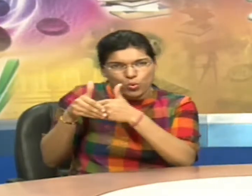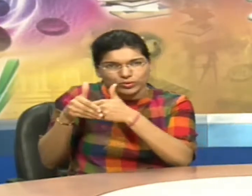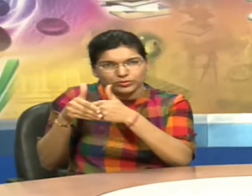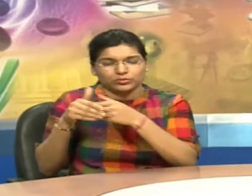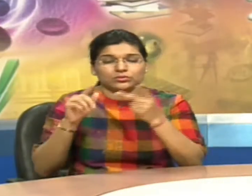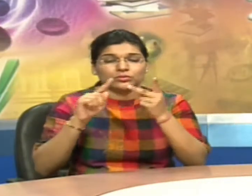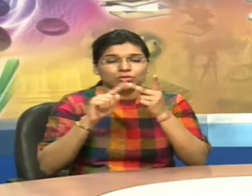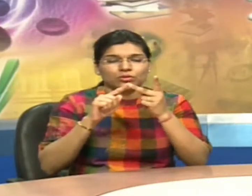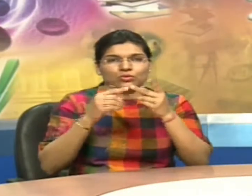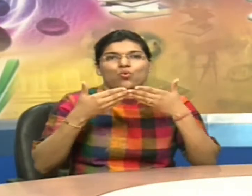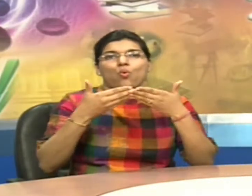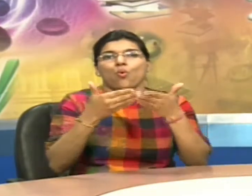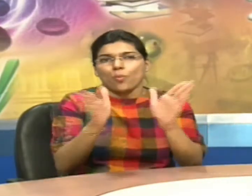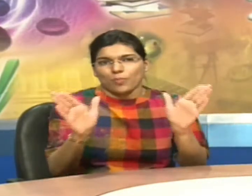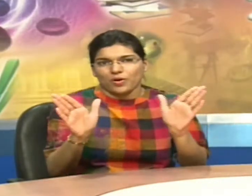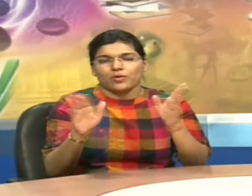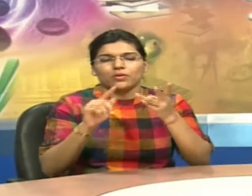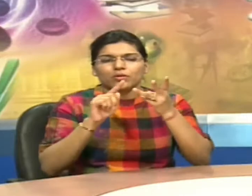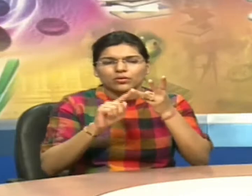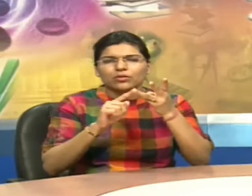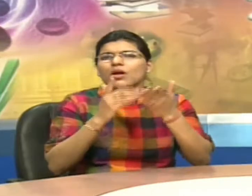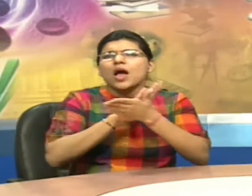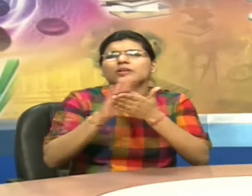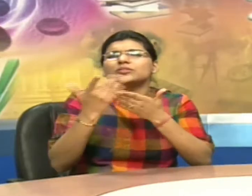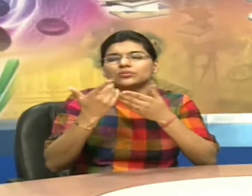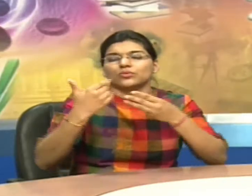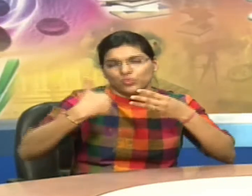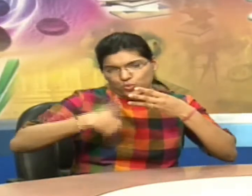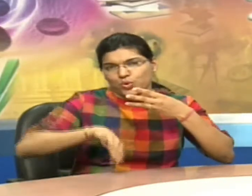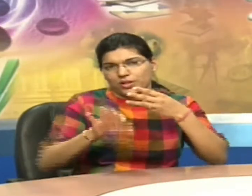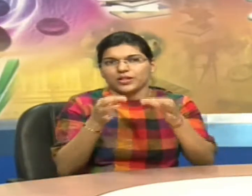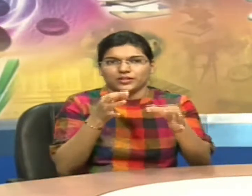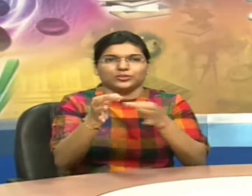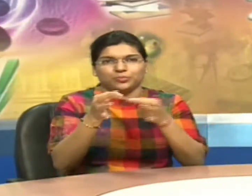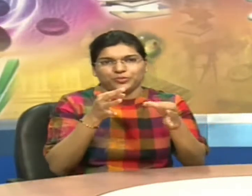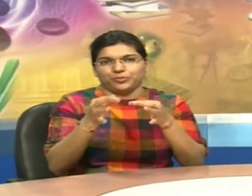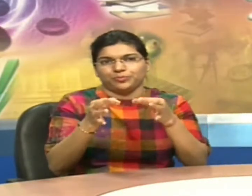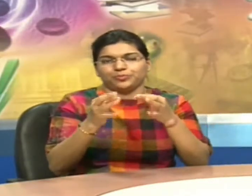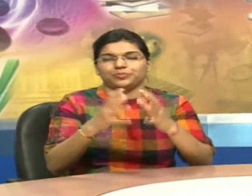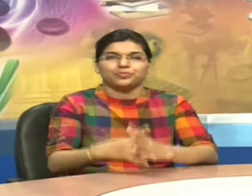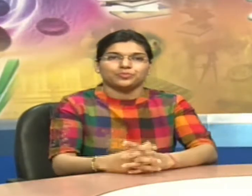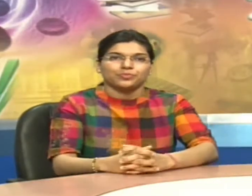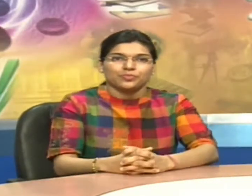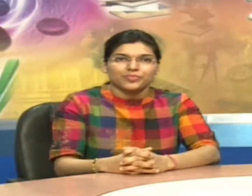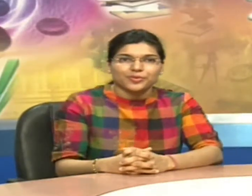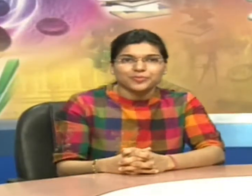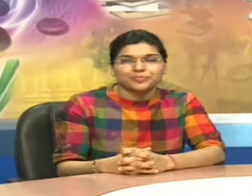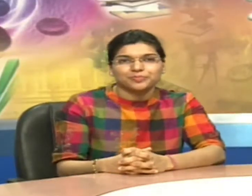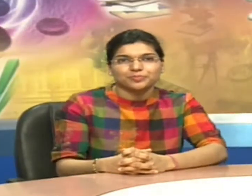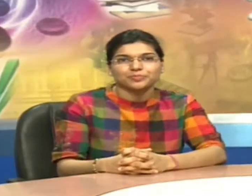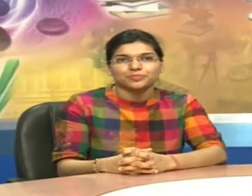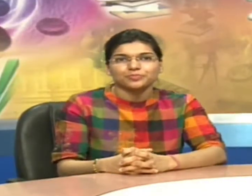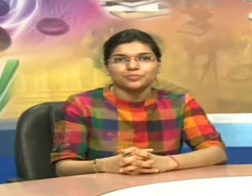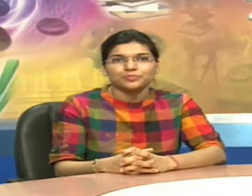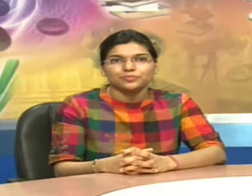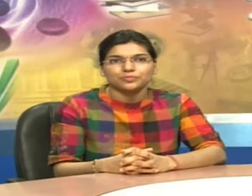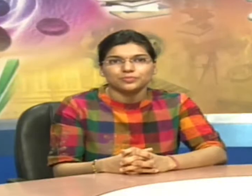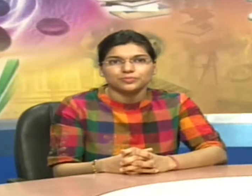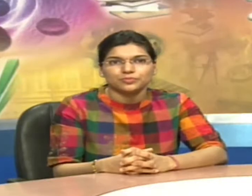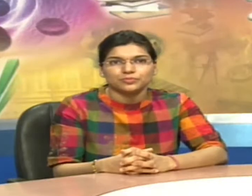First, closed. Second, open. Third, hyphenated. We will explain it